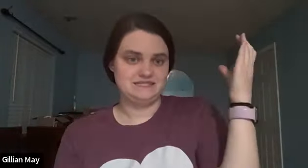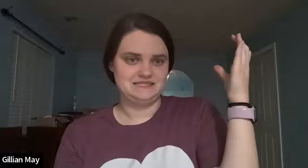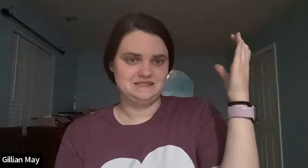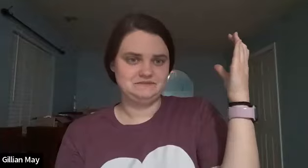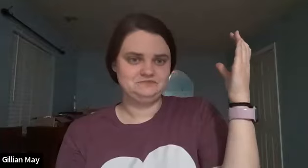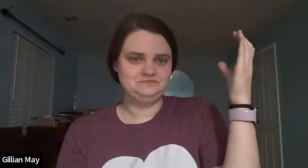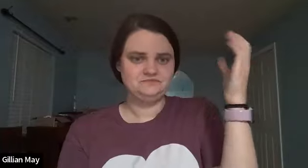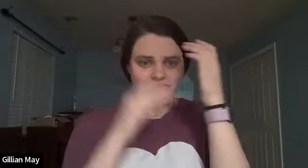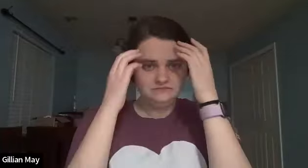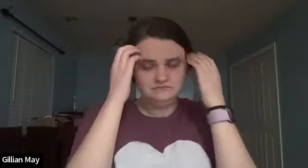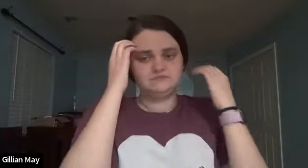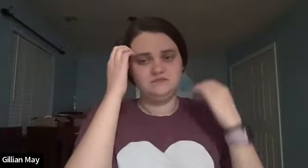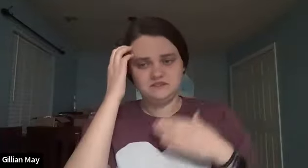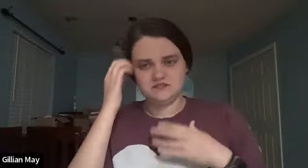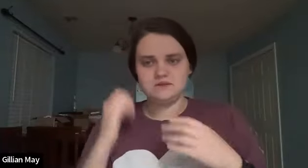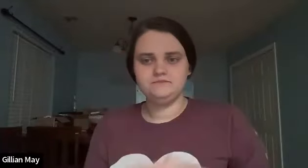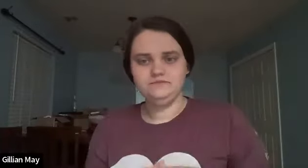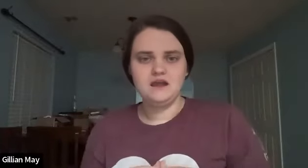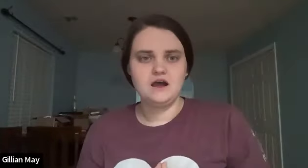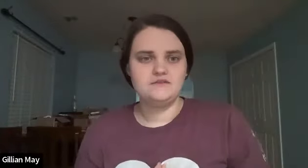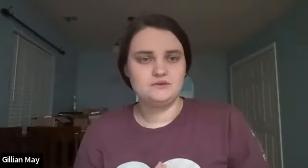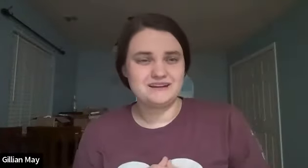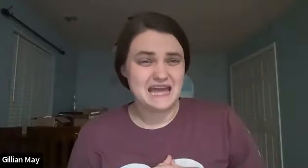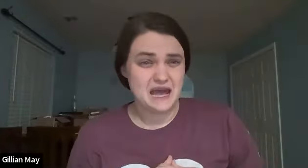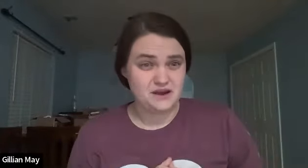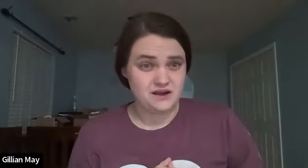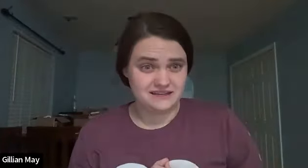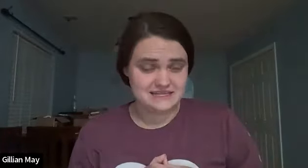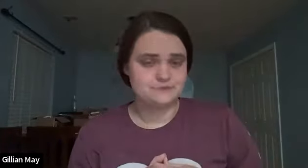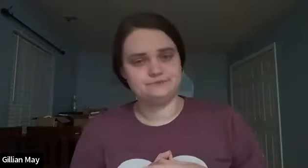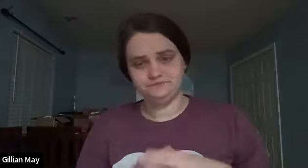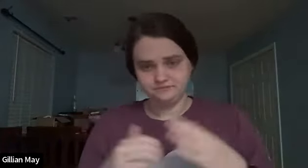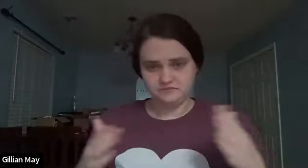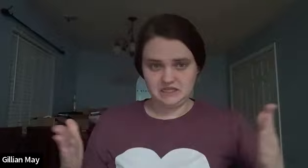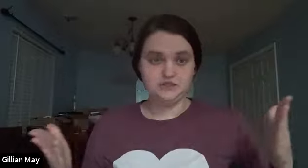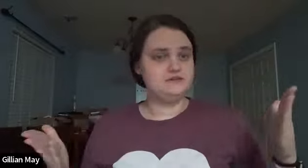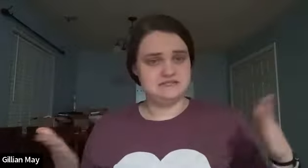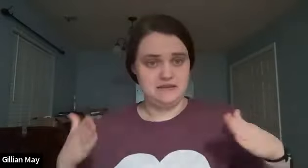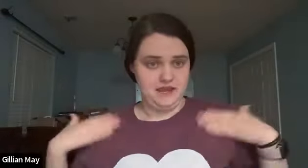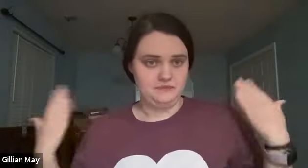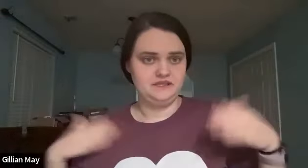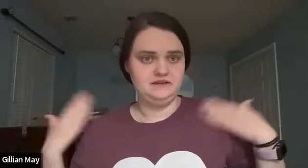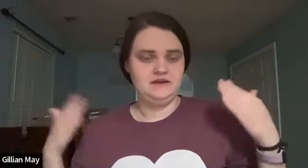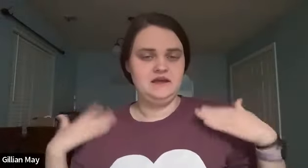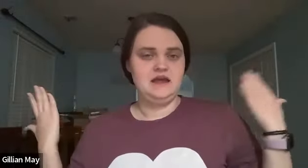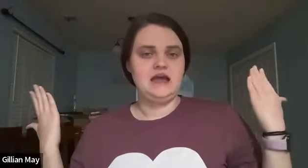Christmas. Excuse me. If you were going to say happy holidays, you do the same happy. And